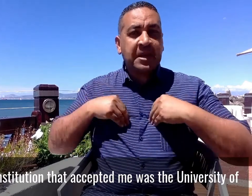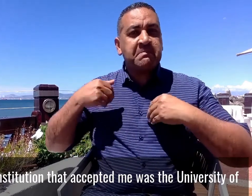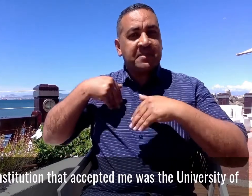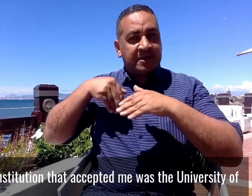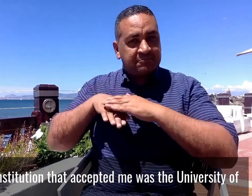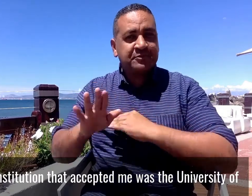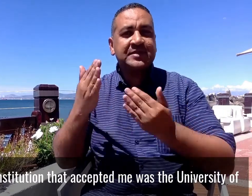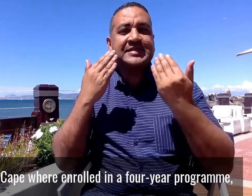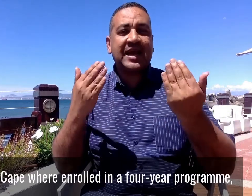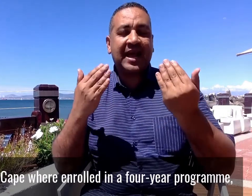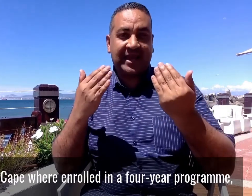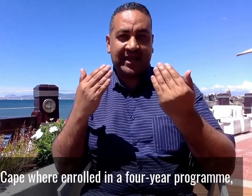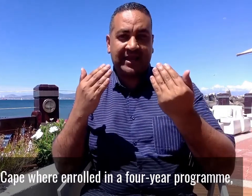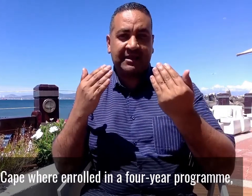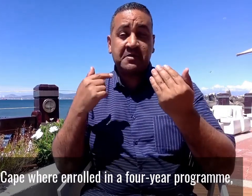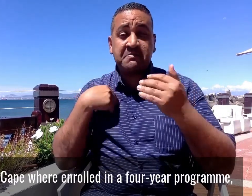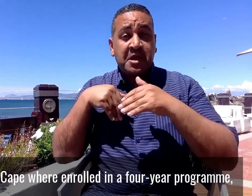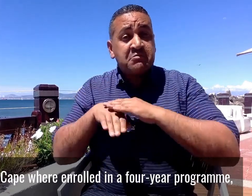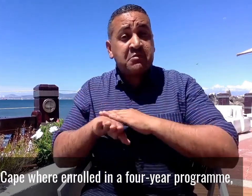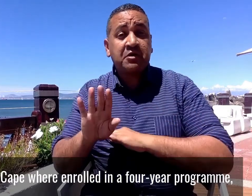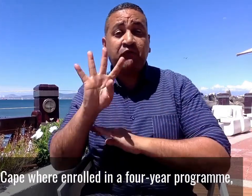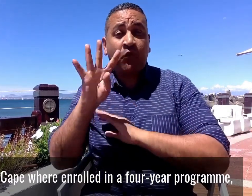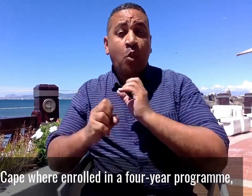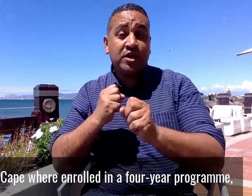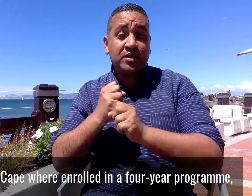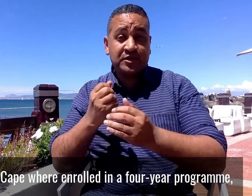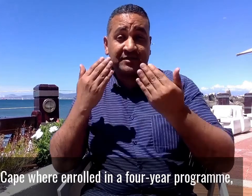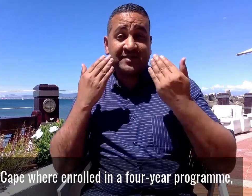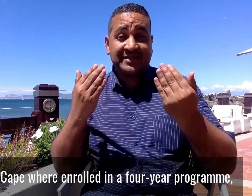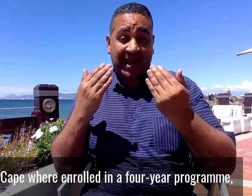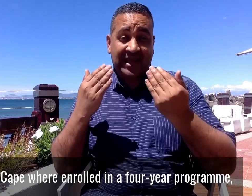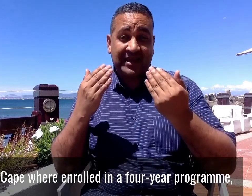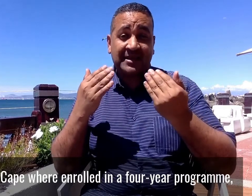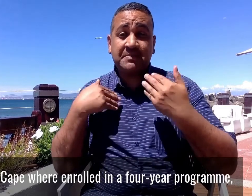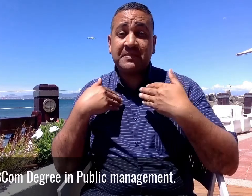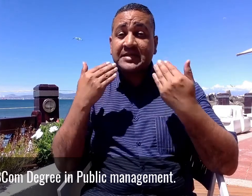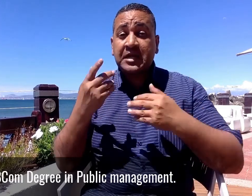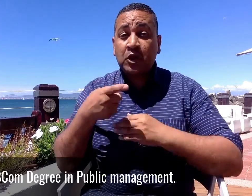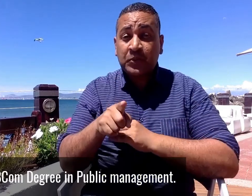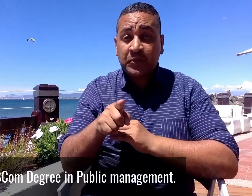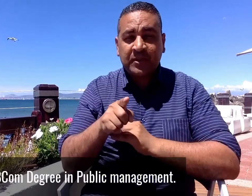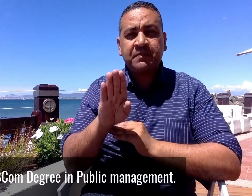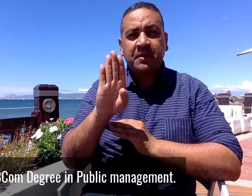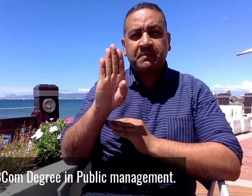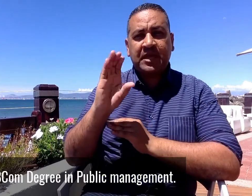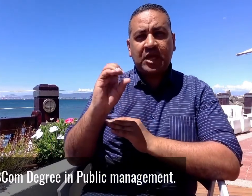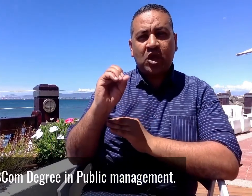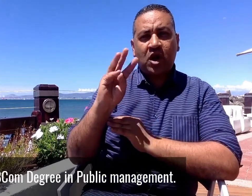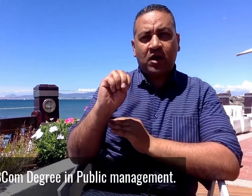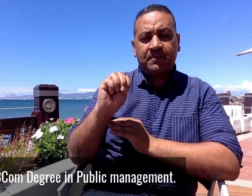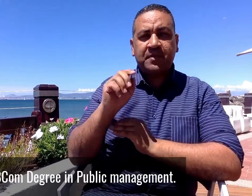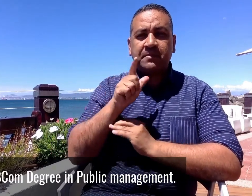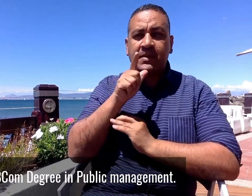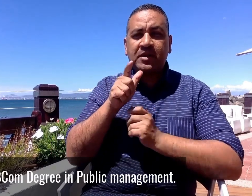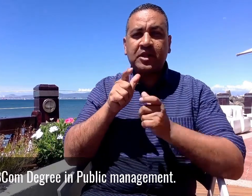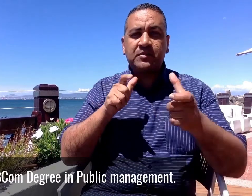was the University of the Western Cape, where I enrolled in a 4-year program, a BCom degree in public management.